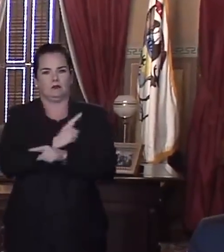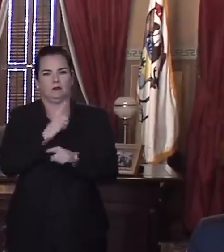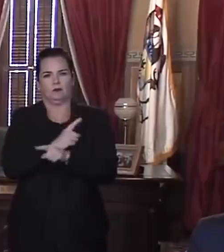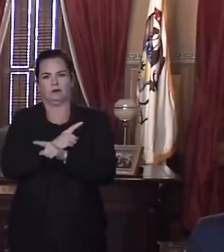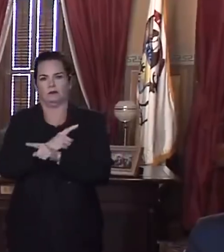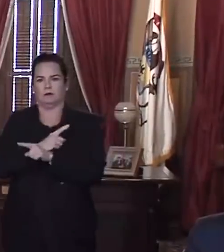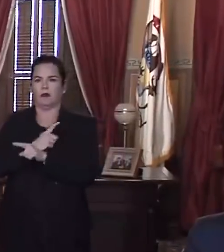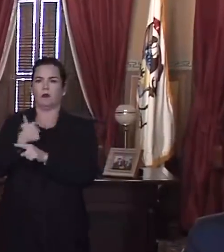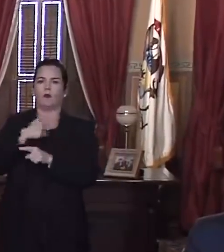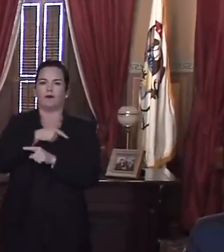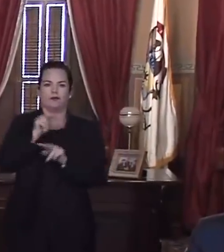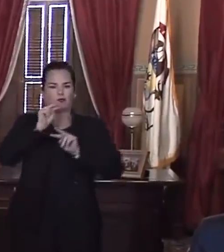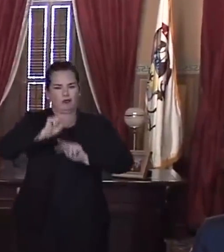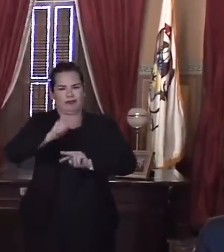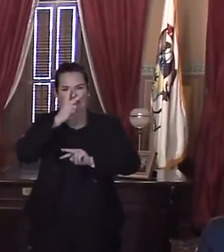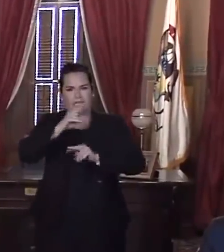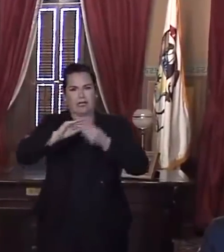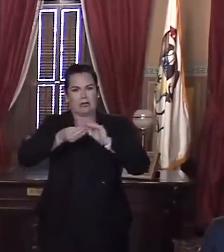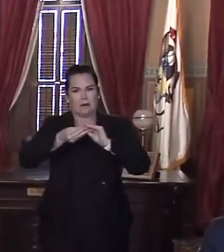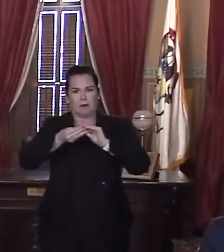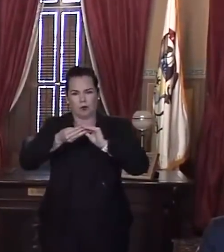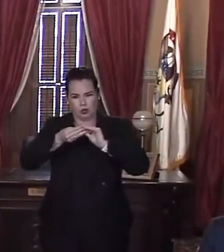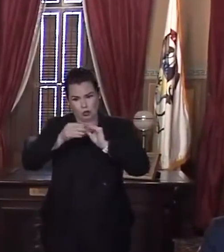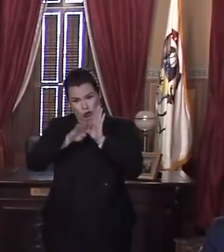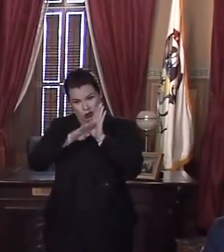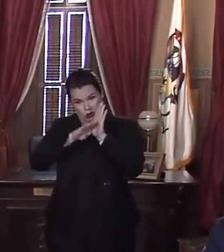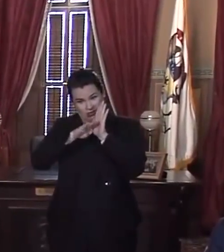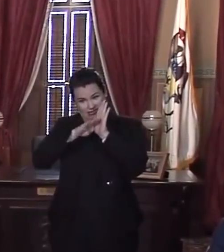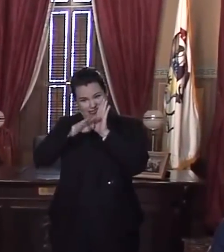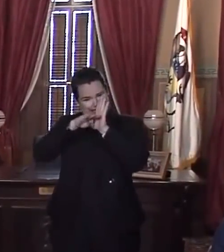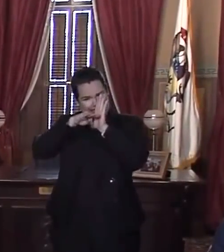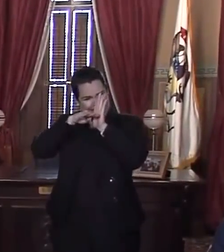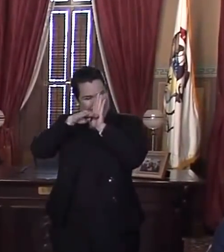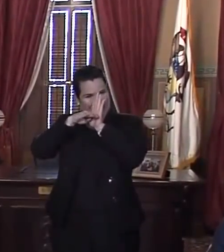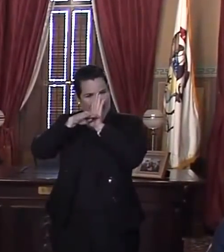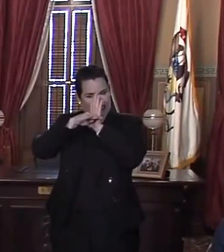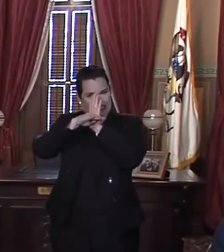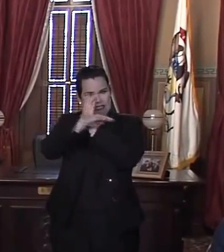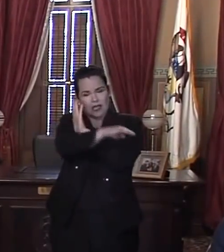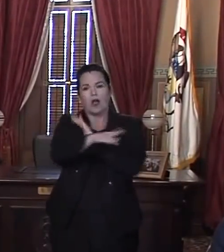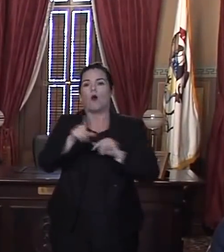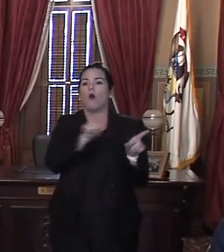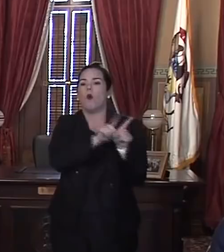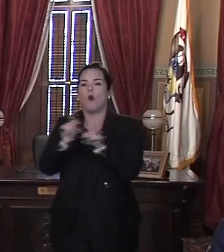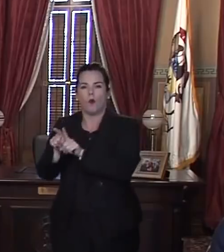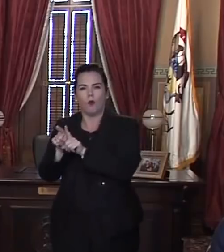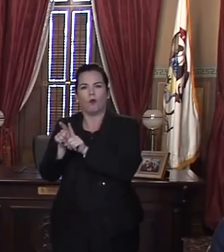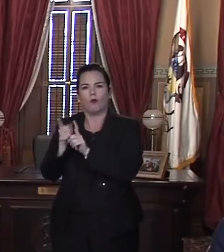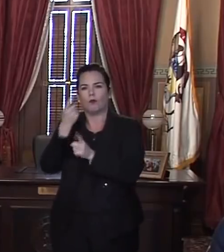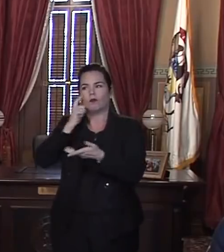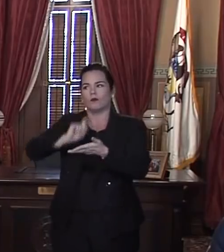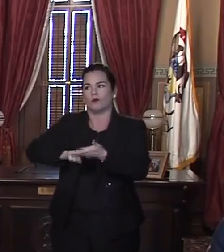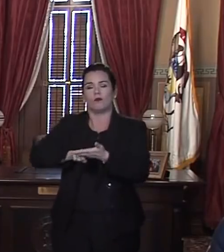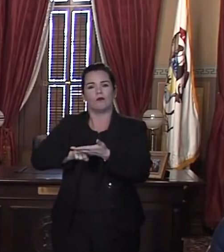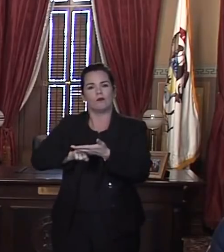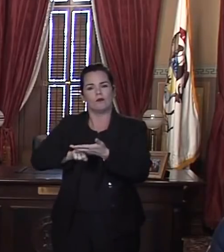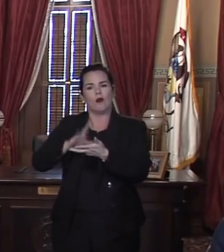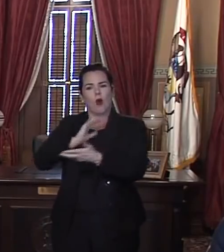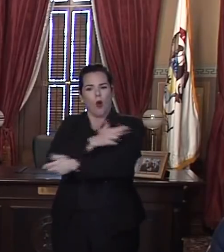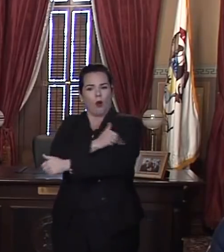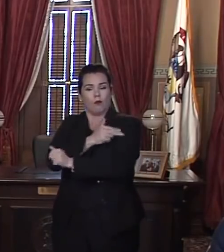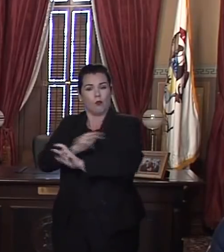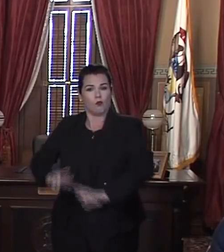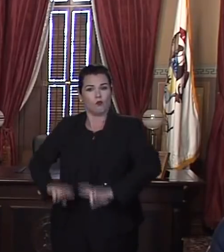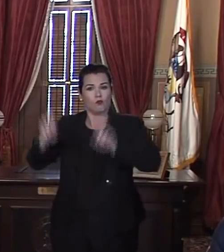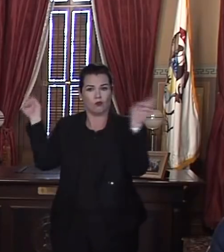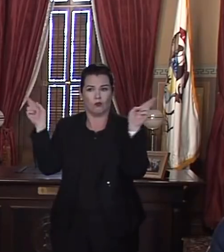of rise of increases start to go down. So there will be many things. And also making sure that our hospitals are ready if we